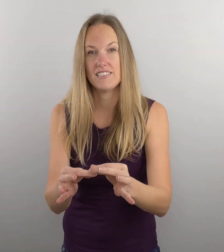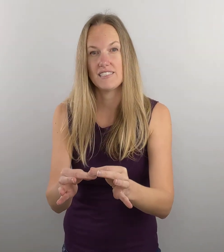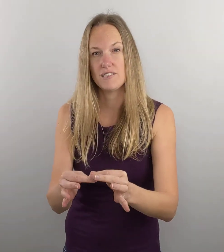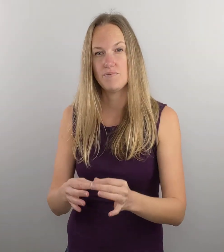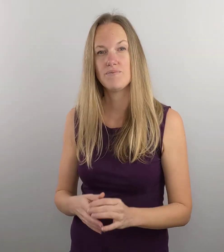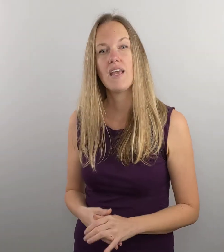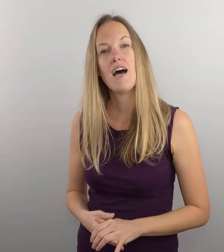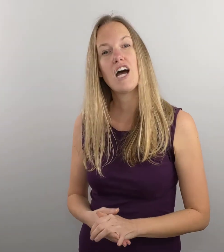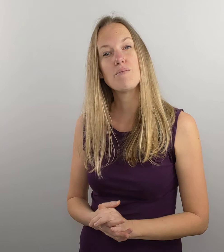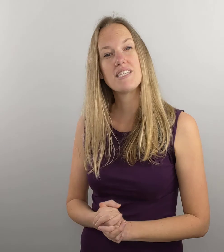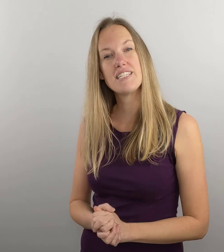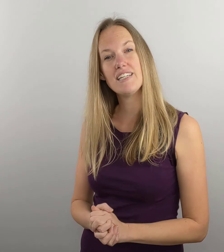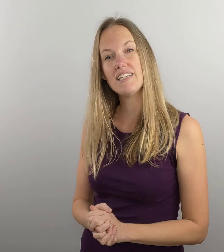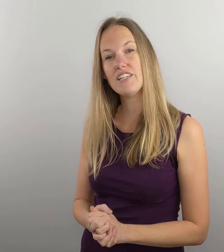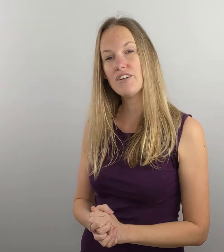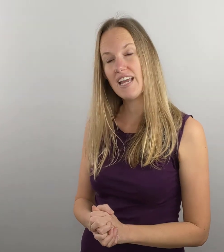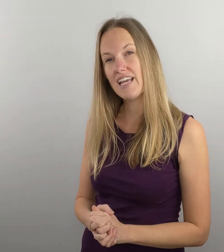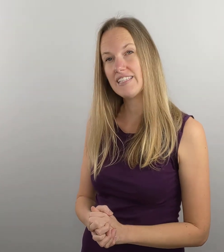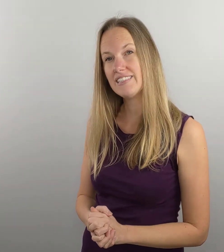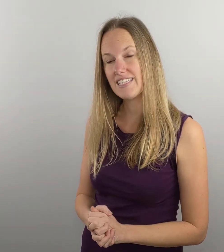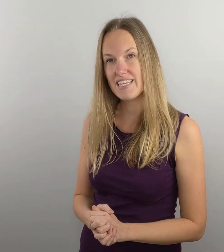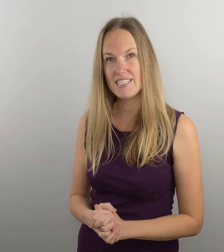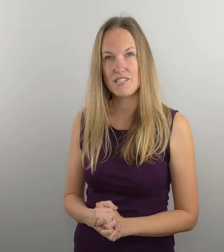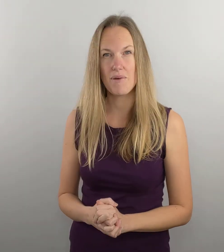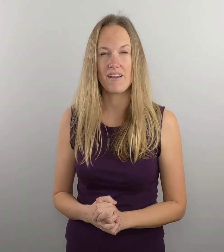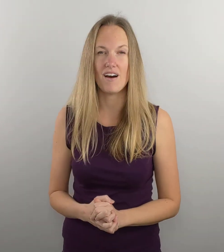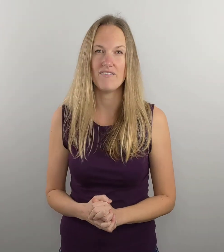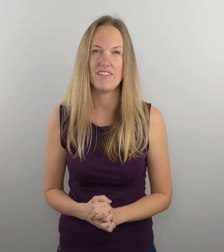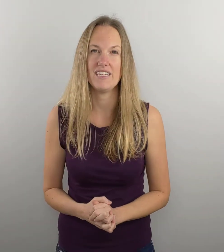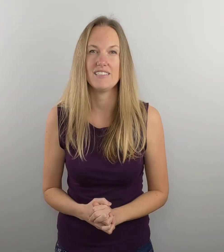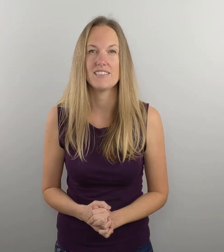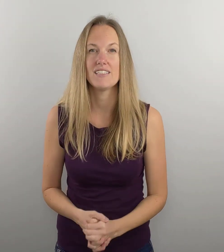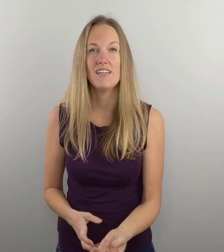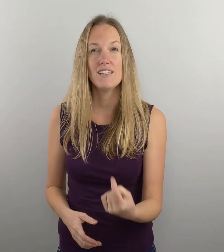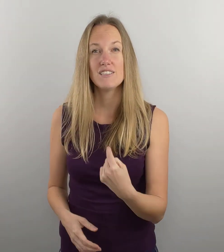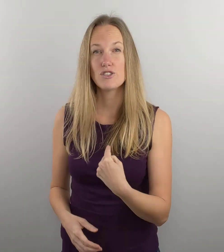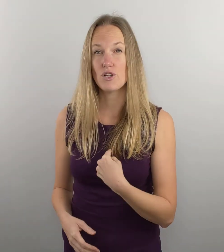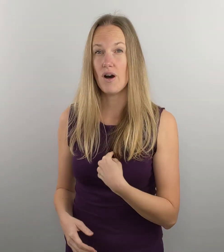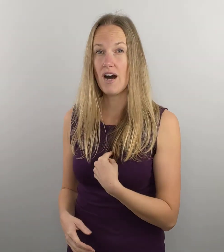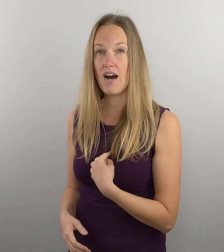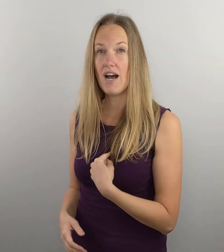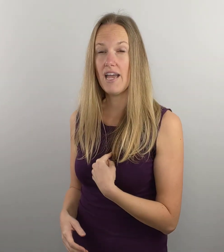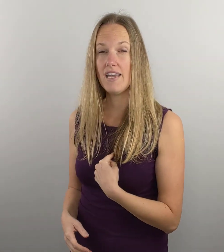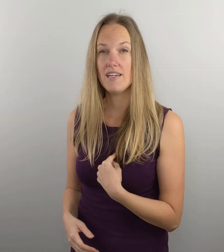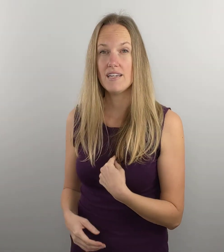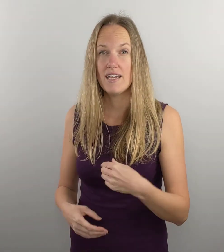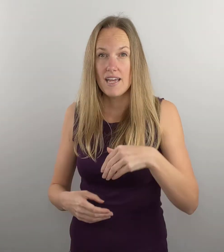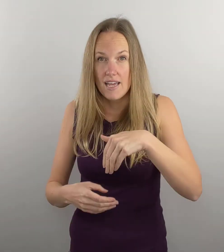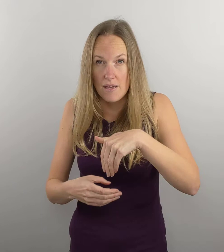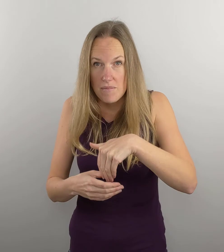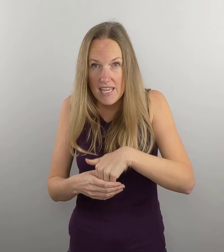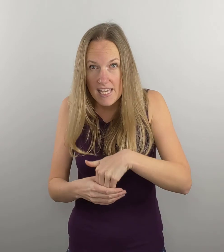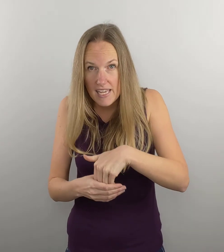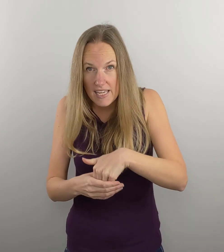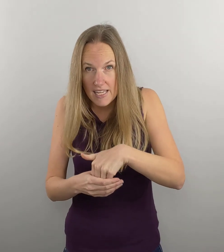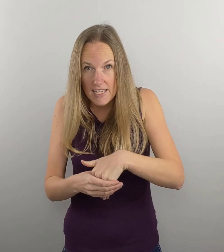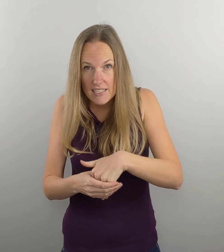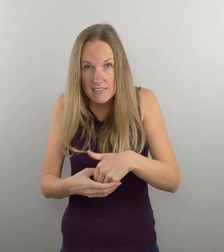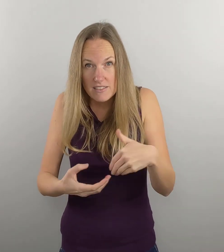faithfulness. I'm still in your hands. This is my confidence. So I am in, so you